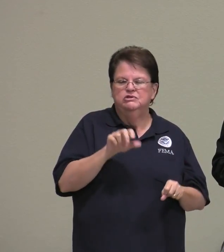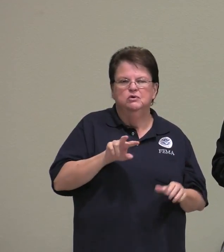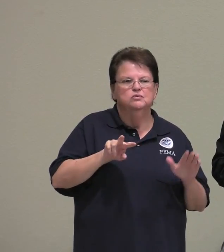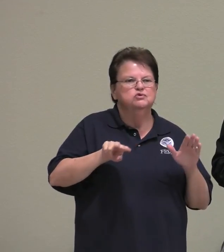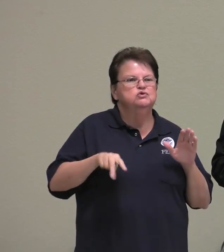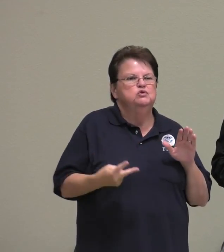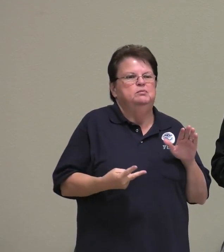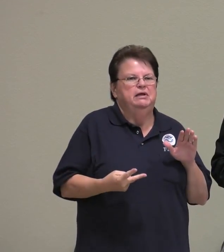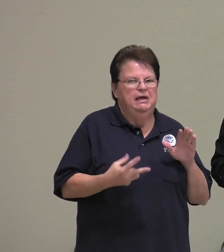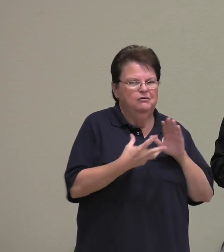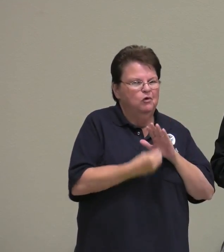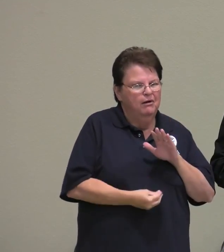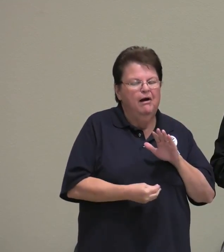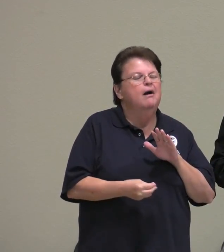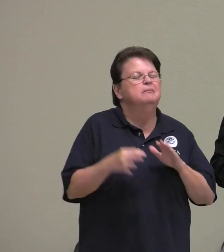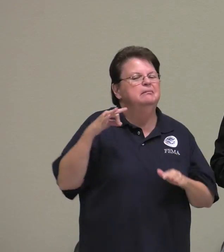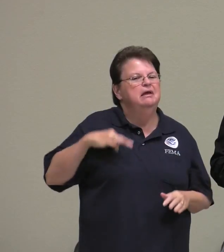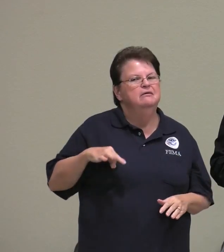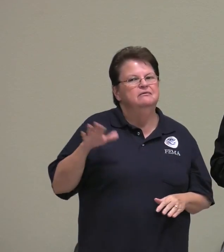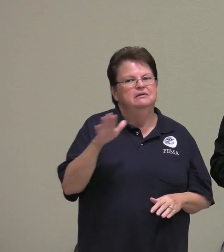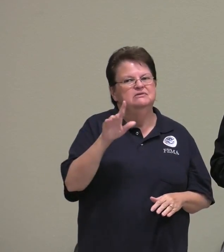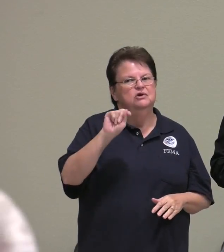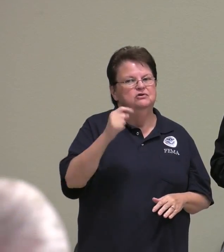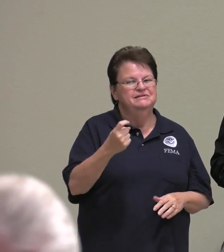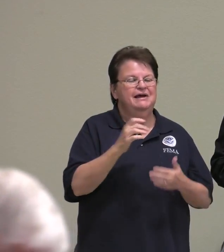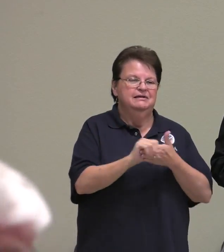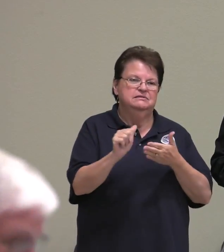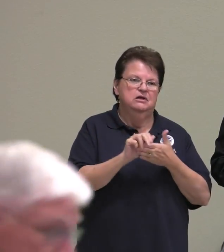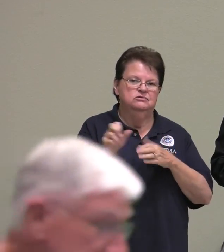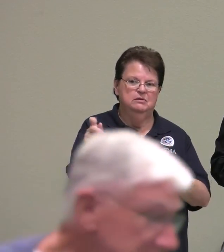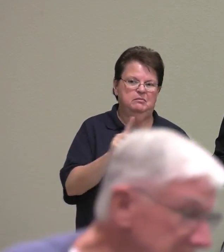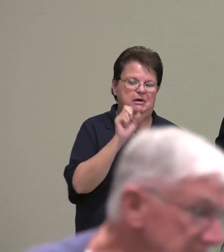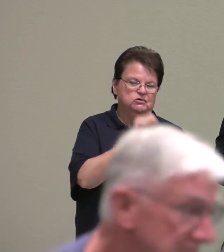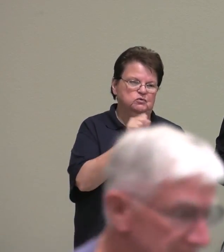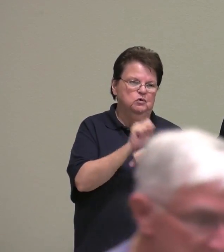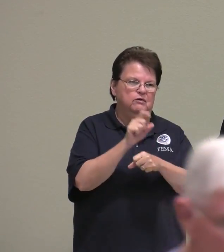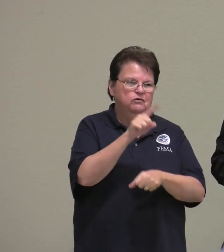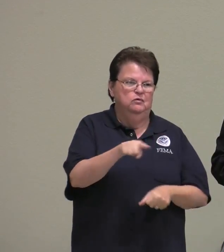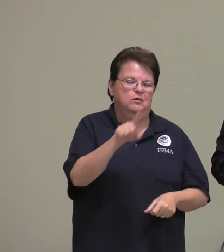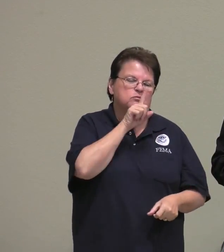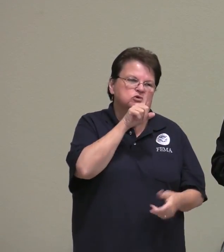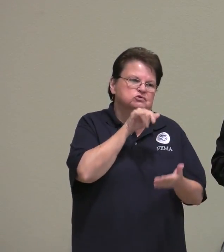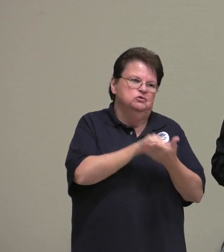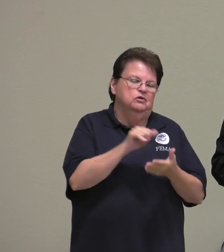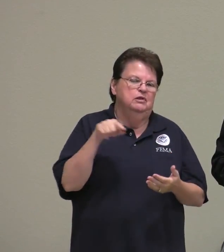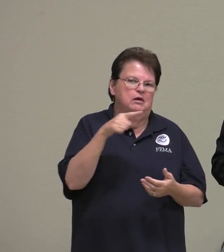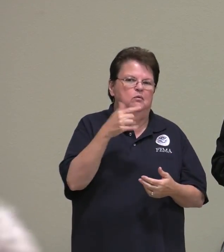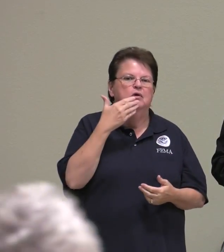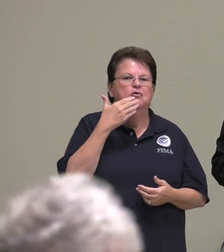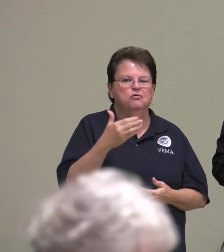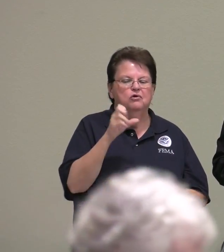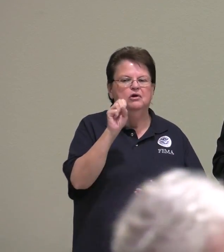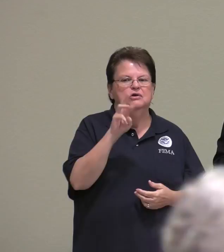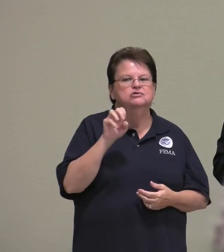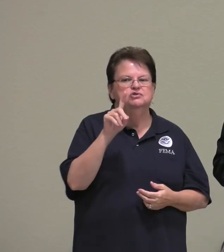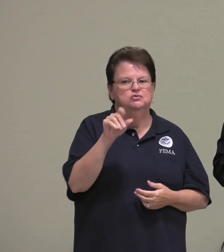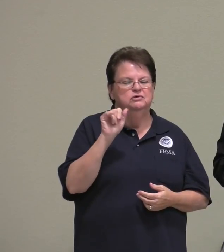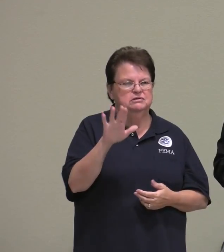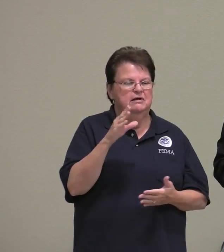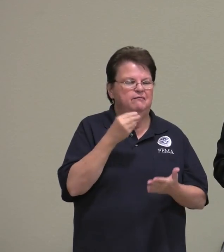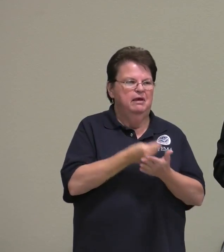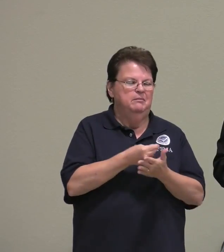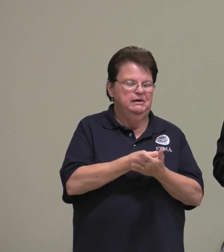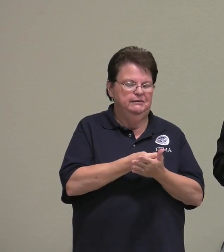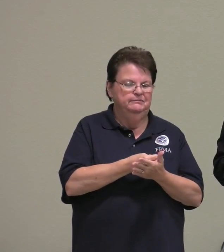as I said before these are your tax dollars coming back to work for you. We want to make sure that we are good stewards of them. But more